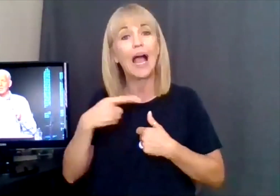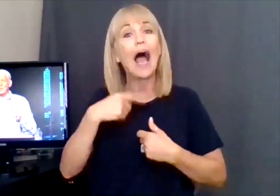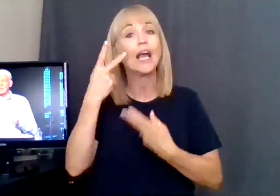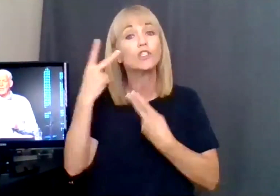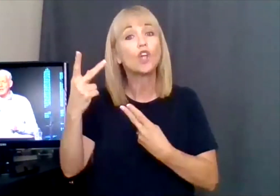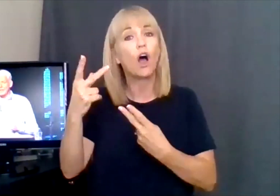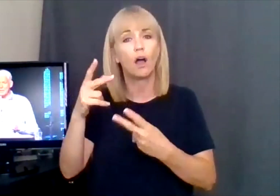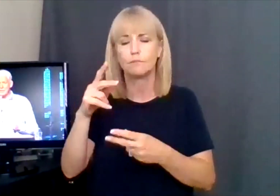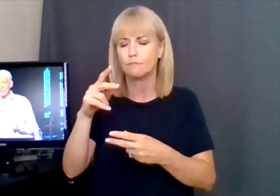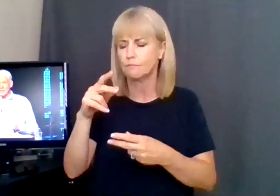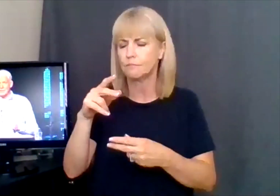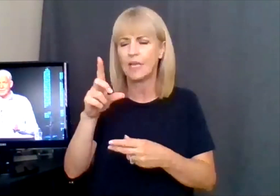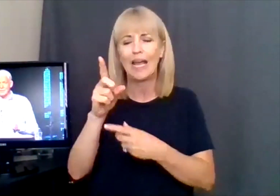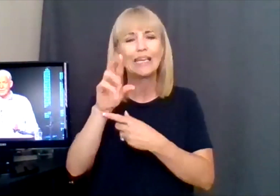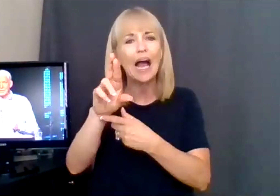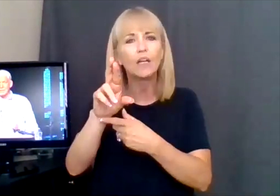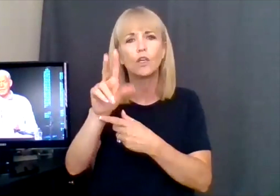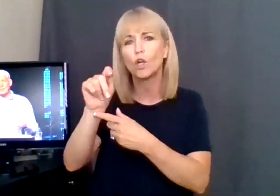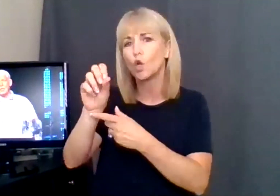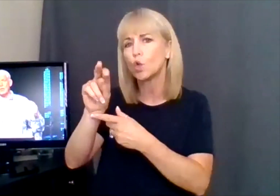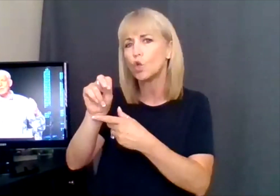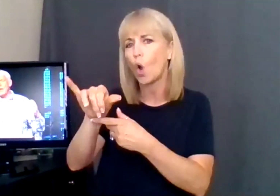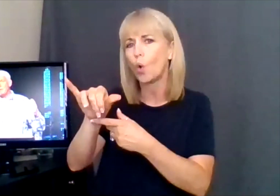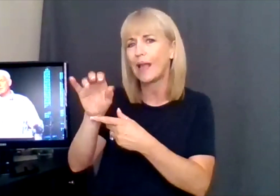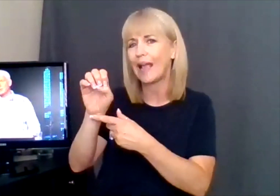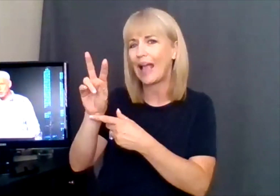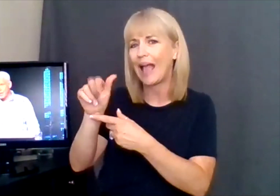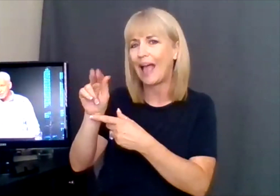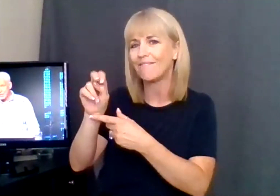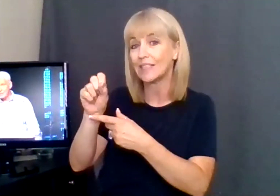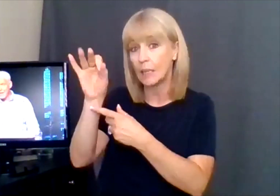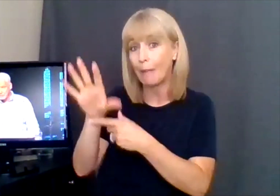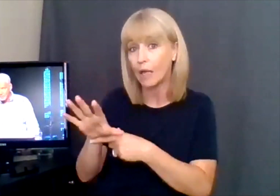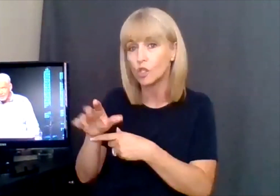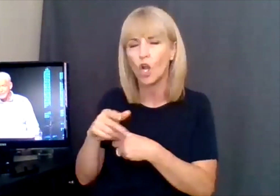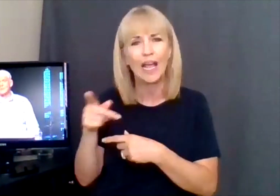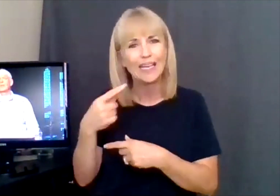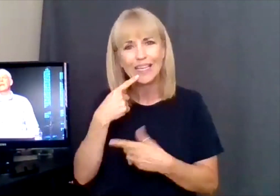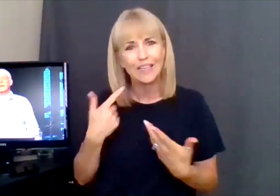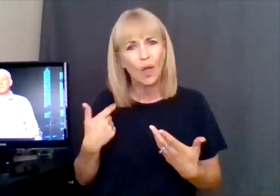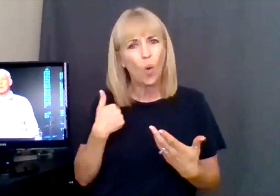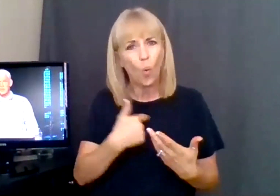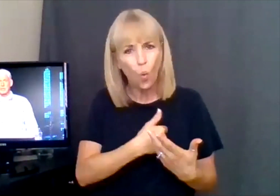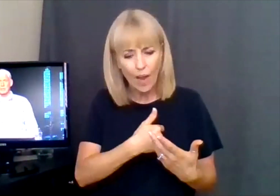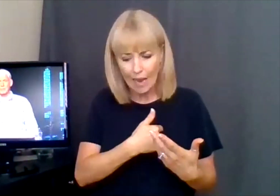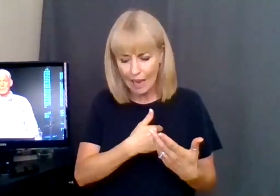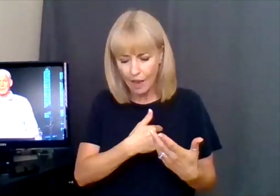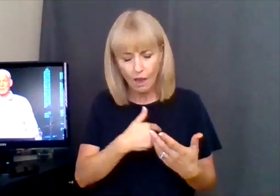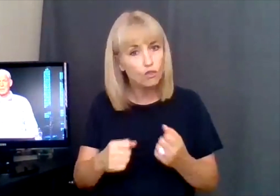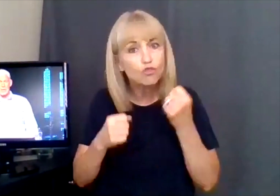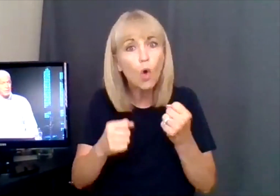we get so upset about that statement. But, we have a strong statement as believers for the unborn